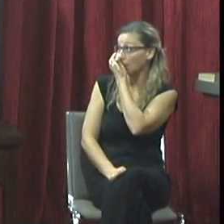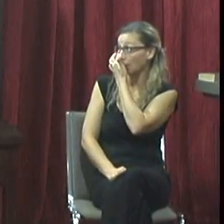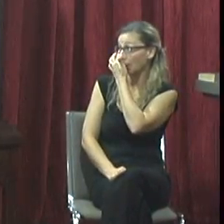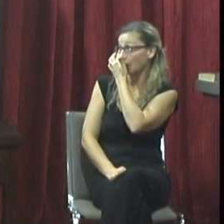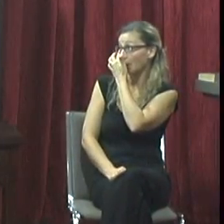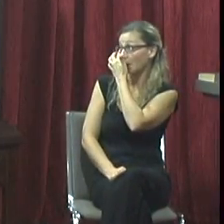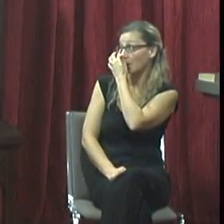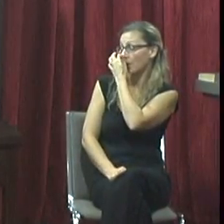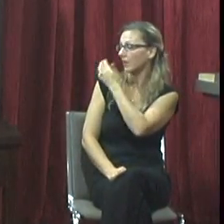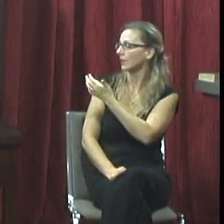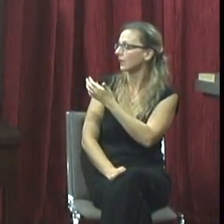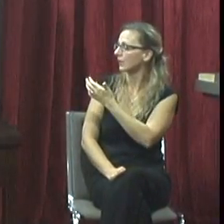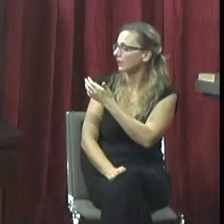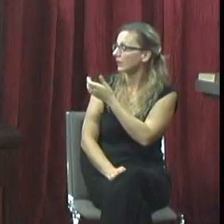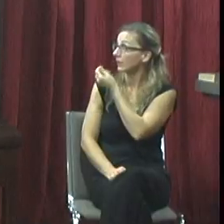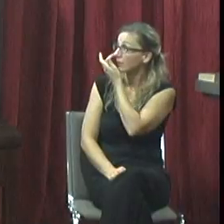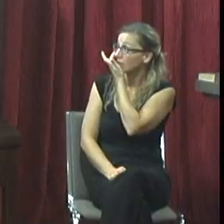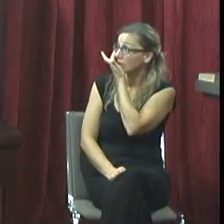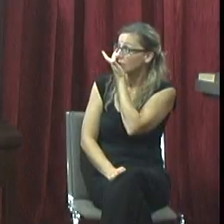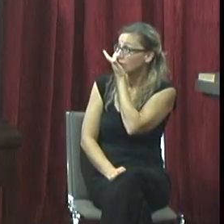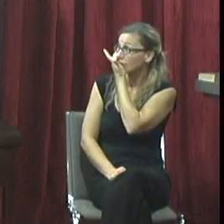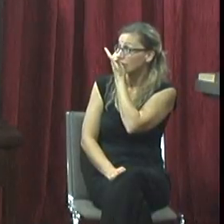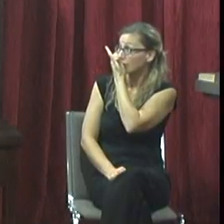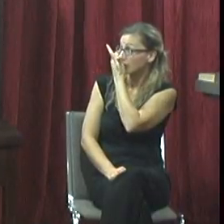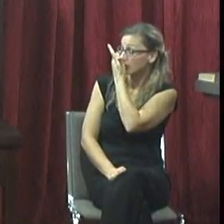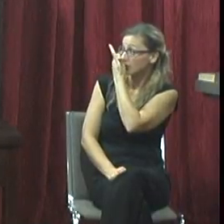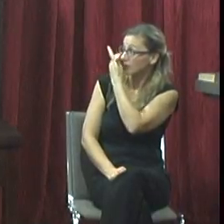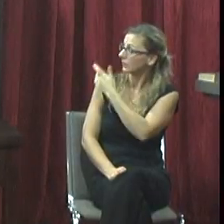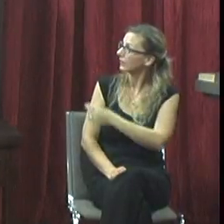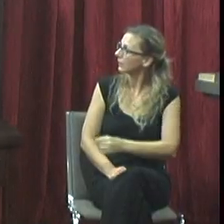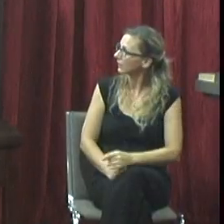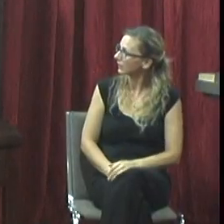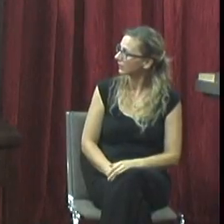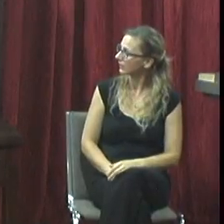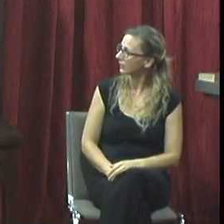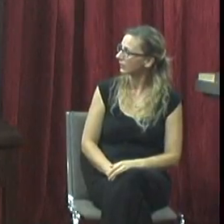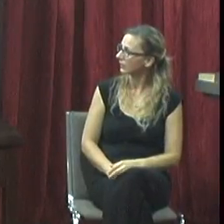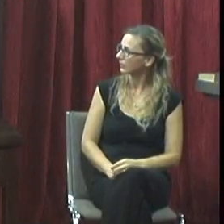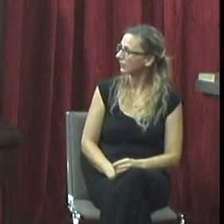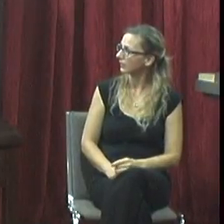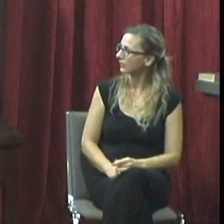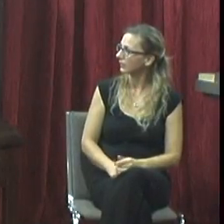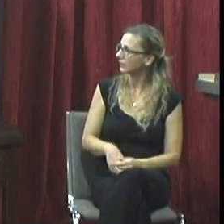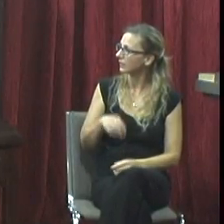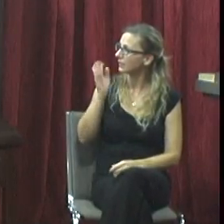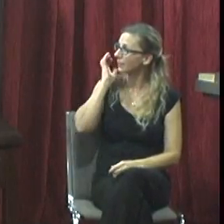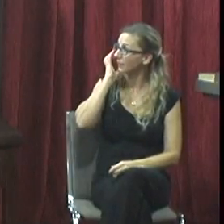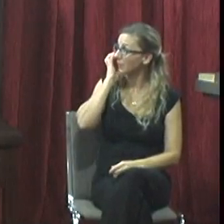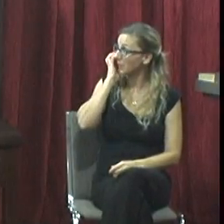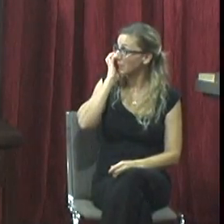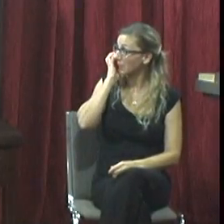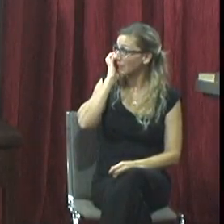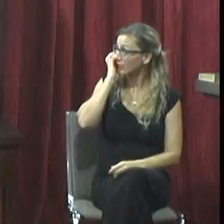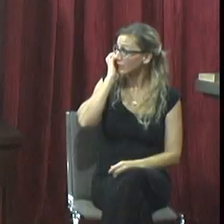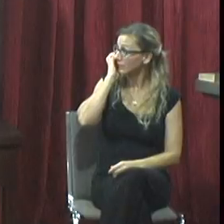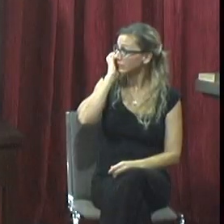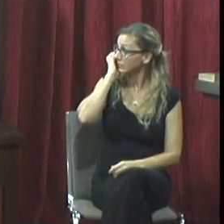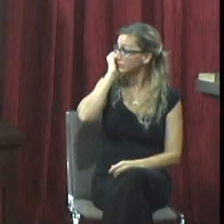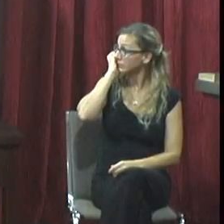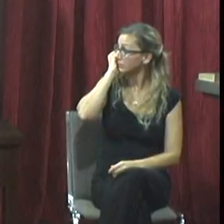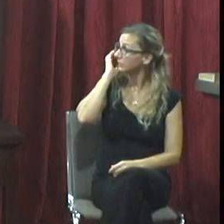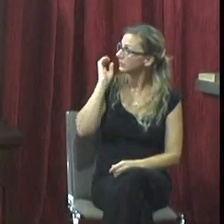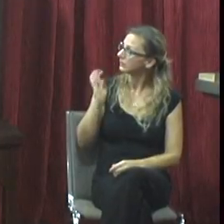men from the people went up there, but they fled before the men of Ai. The men of Ai struck